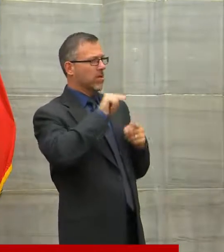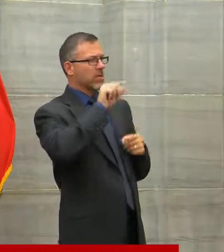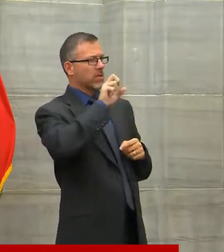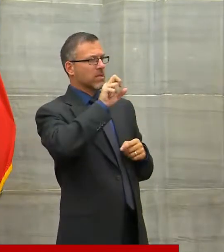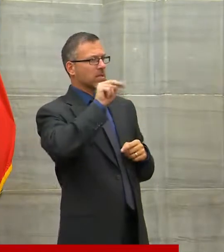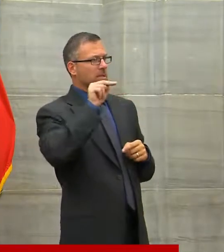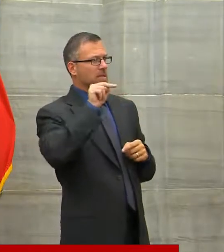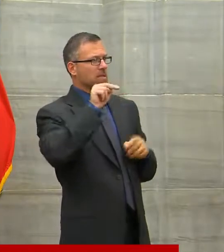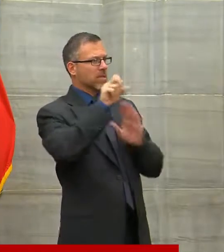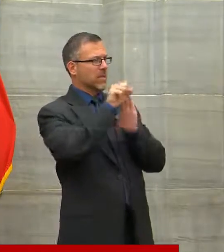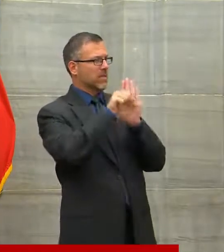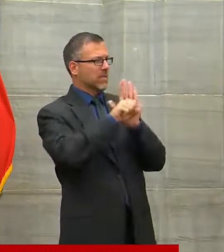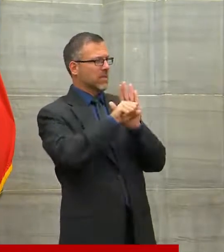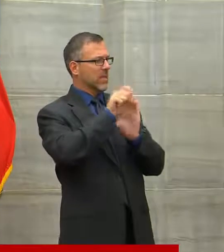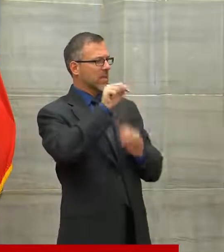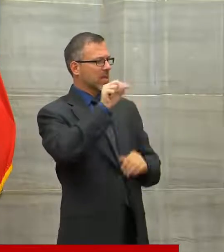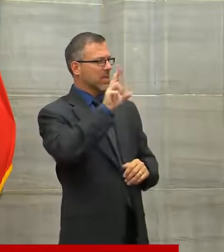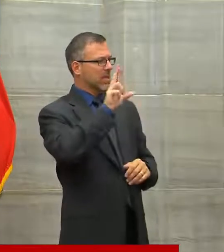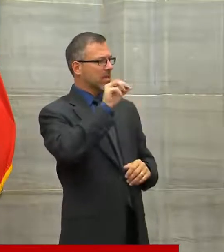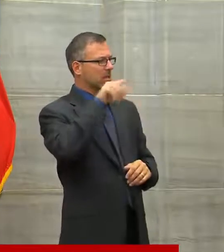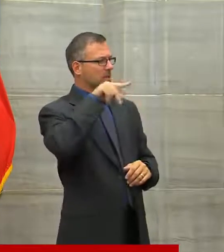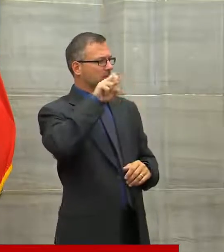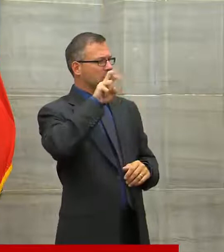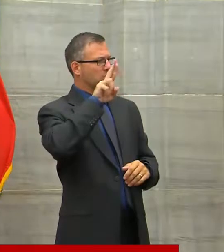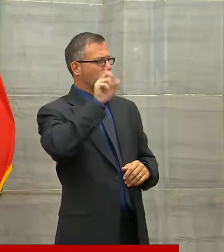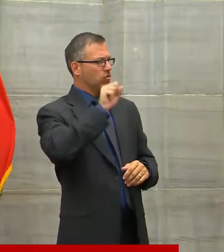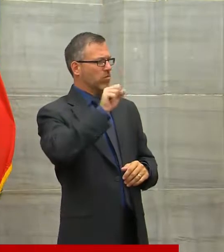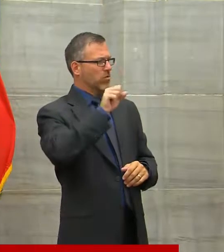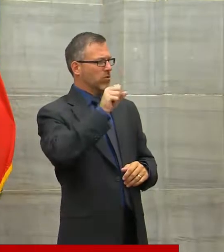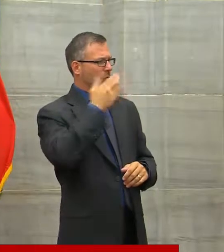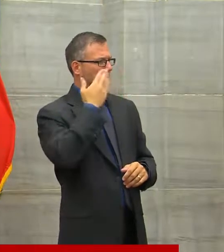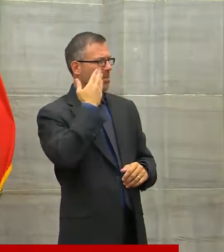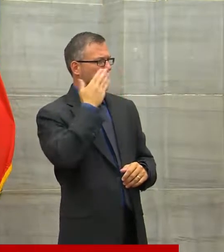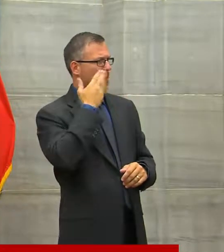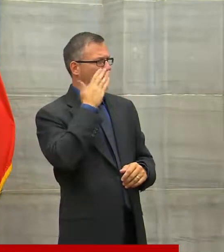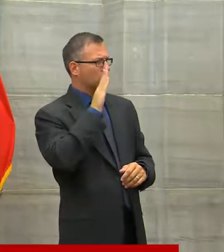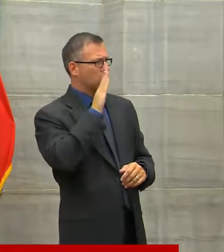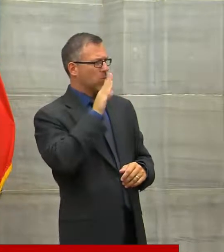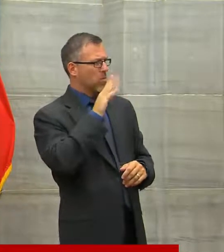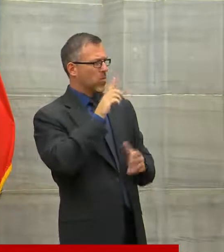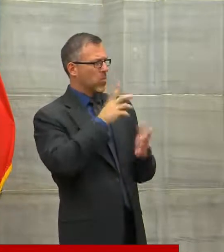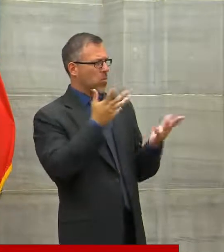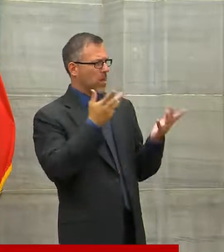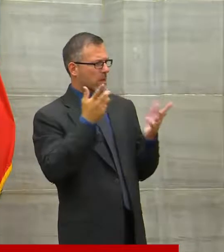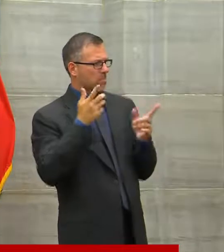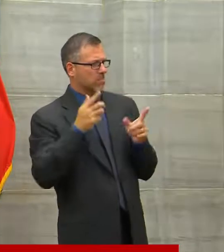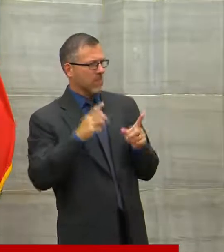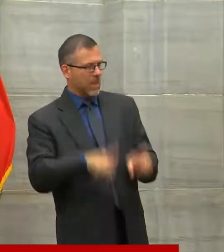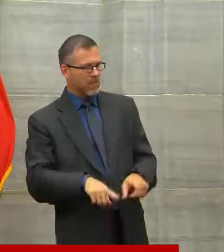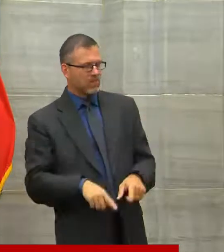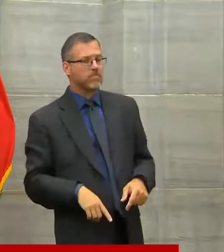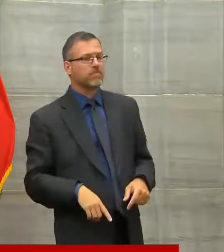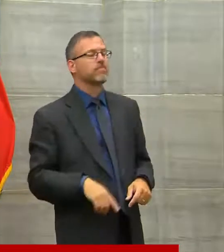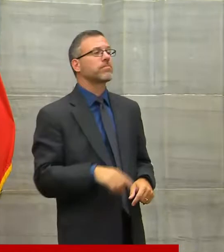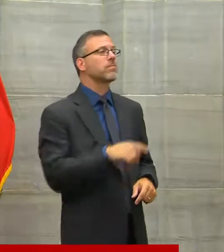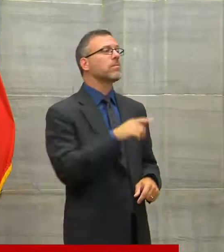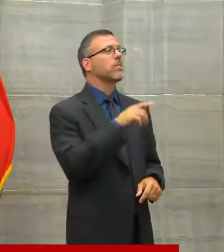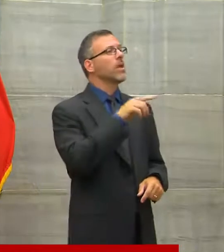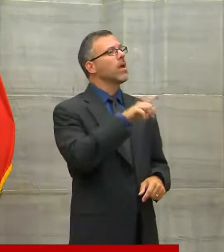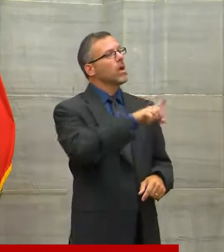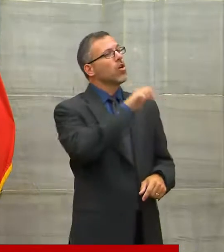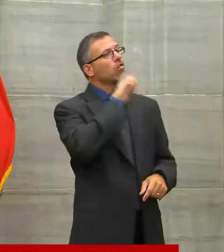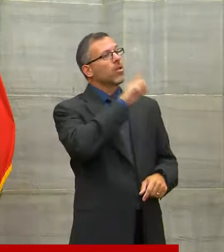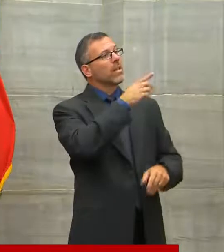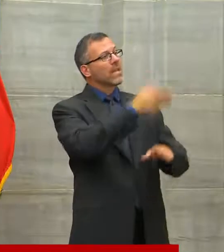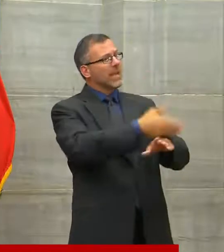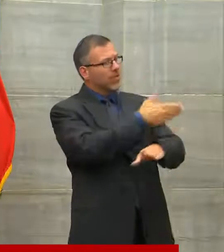can't speak to that. I can't speak to the specifics of what you're asking. There is clearly training,